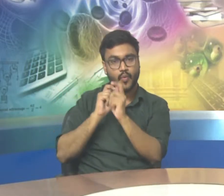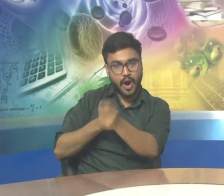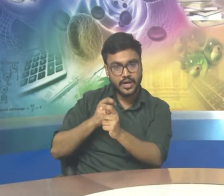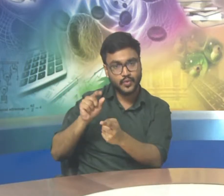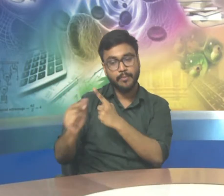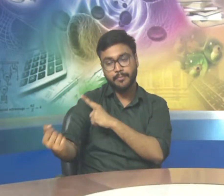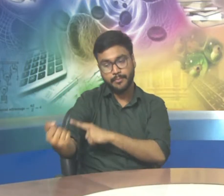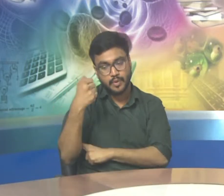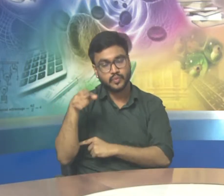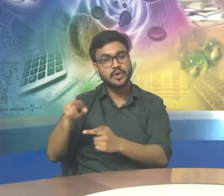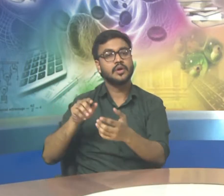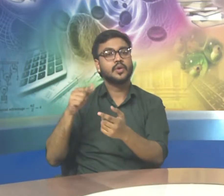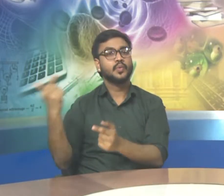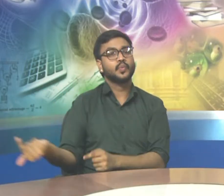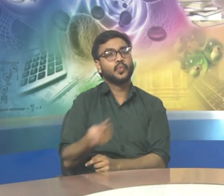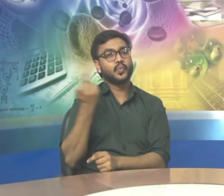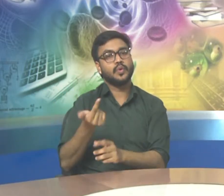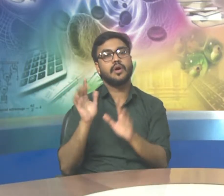or horsepower.